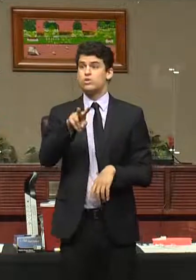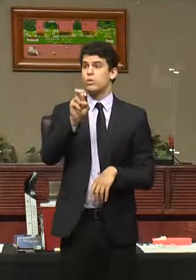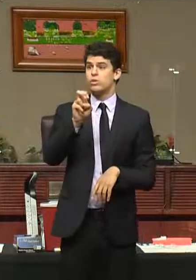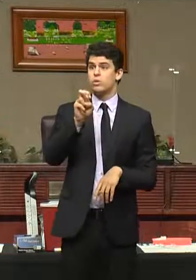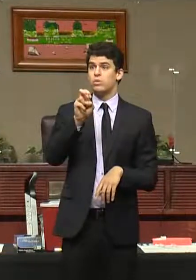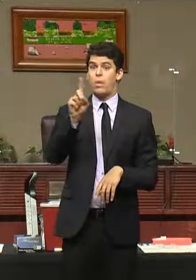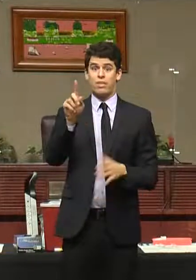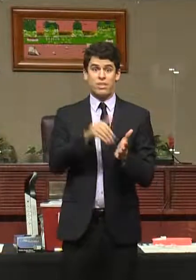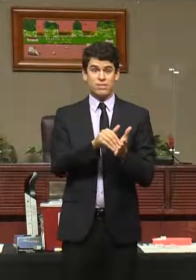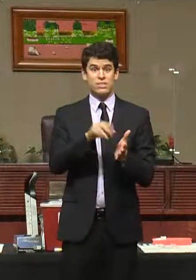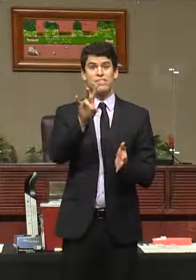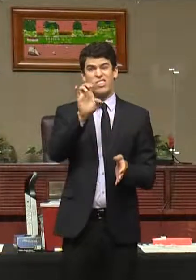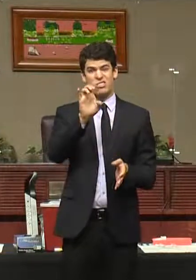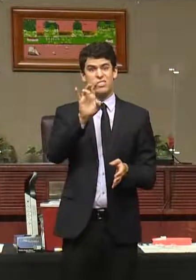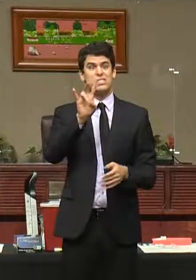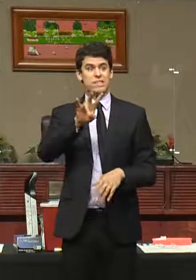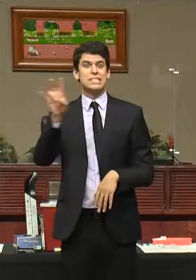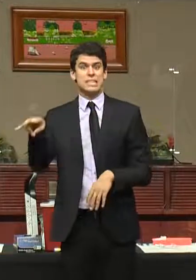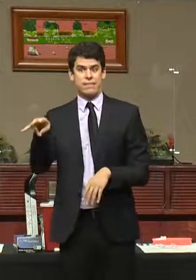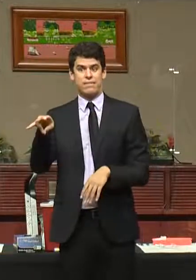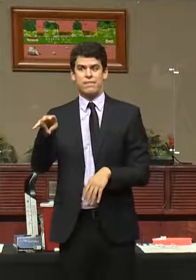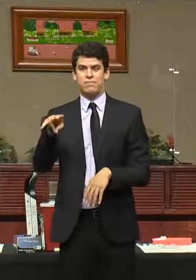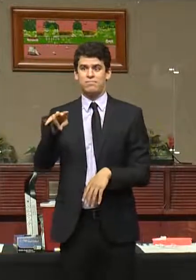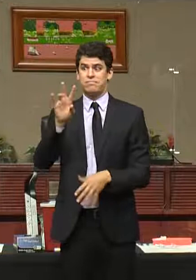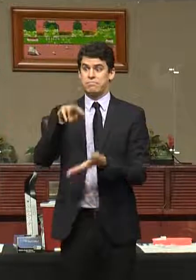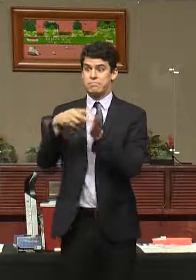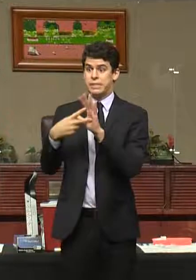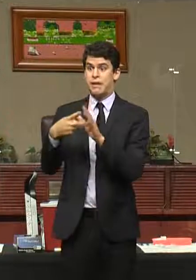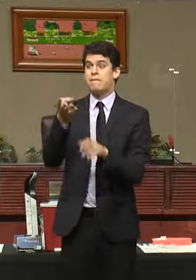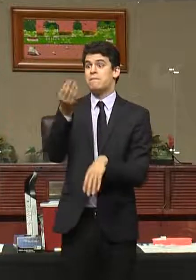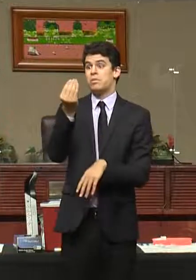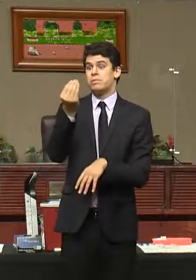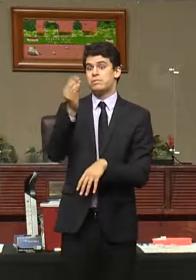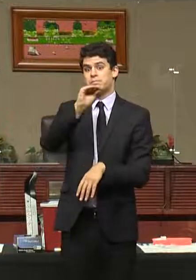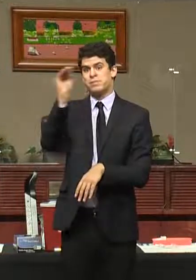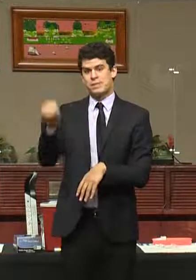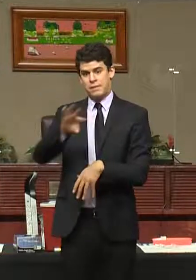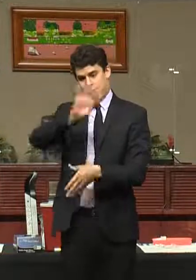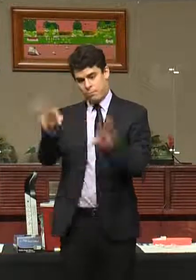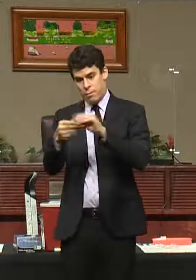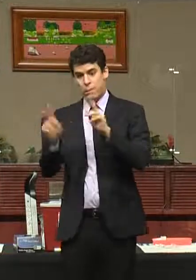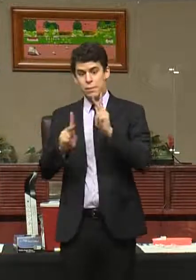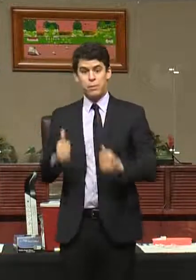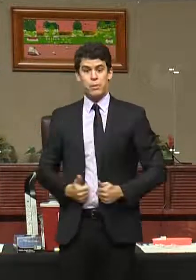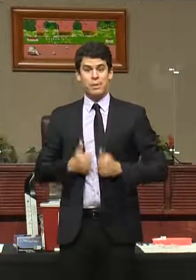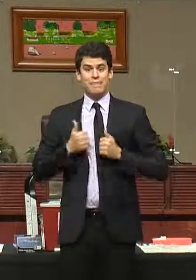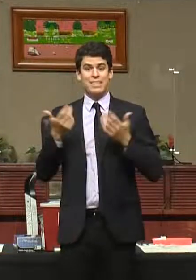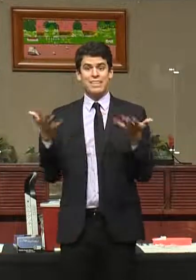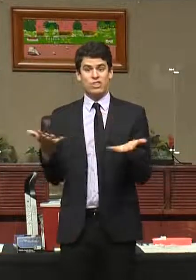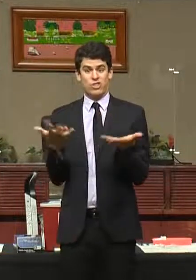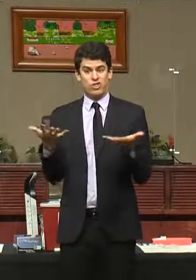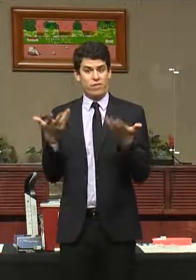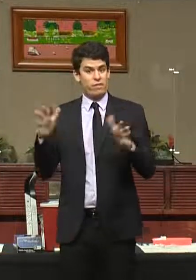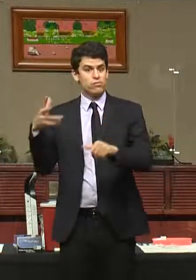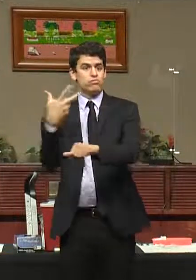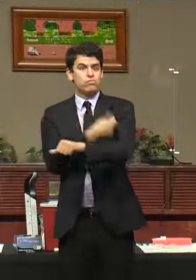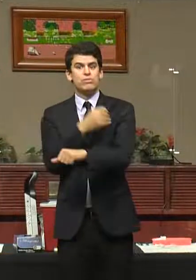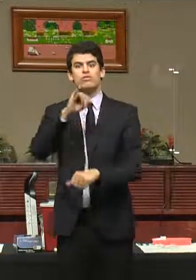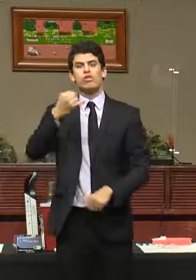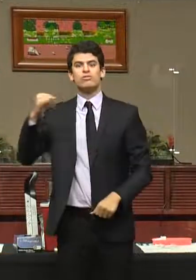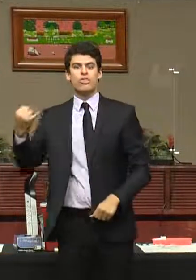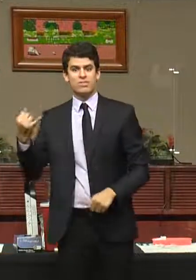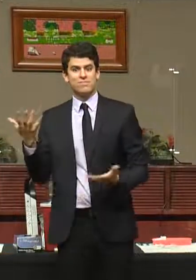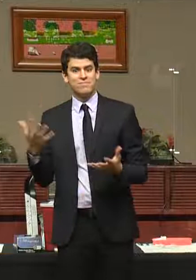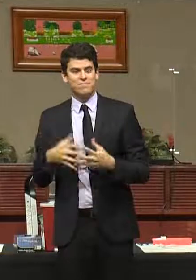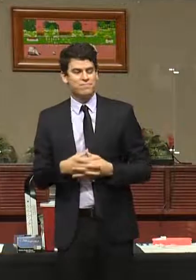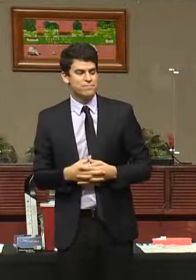201,787. That is 15% of our population have completed all the vaccination schedule, and that is amazing.